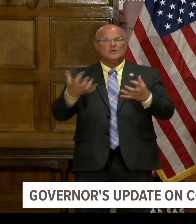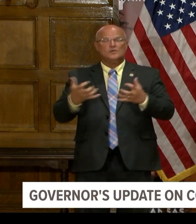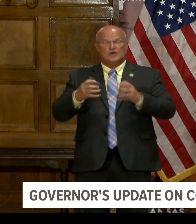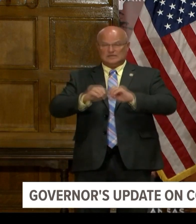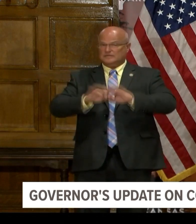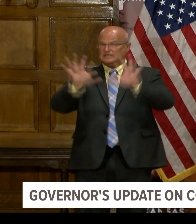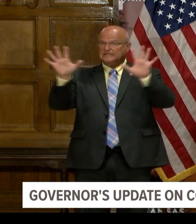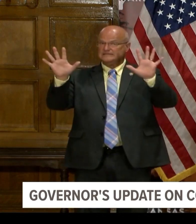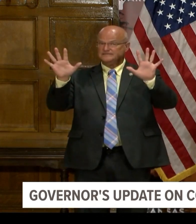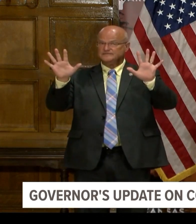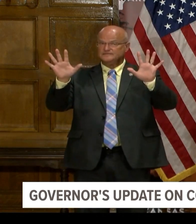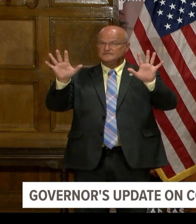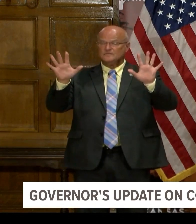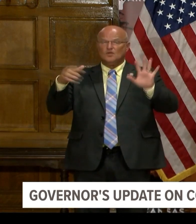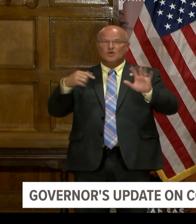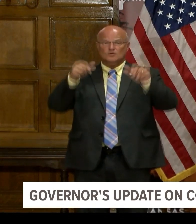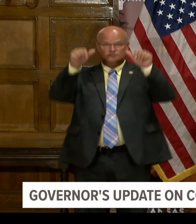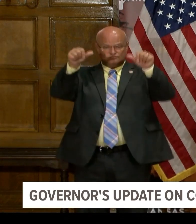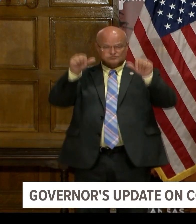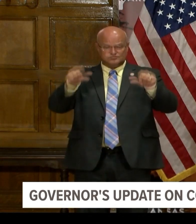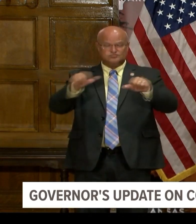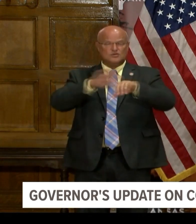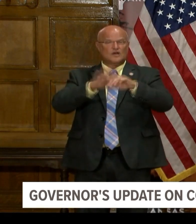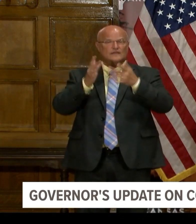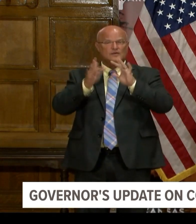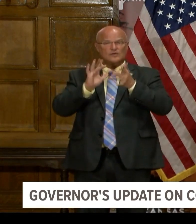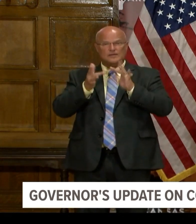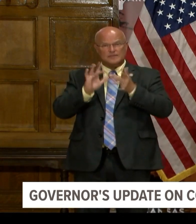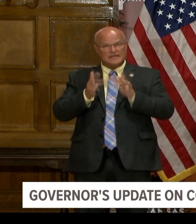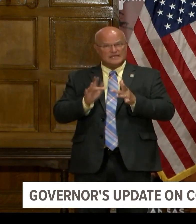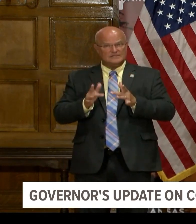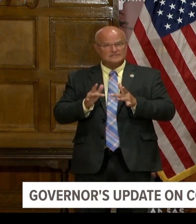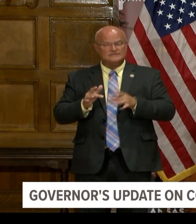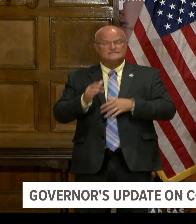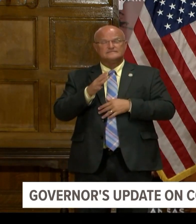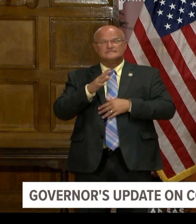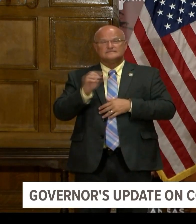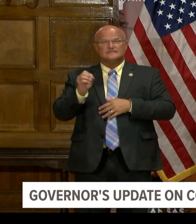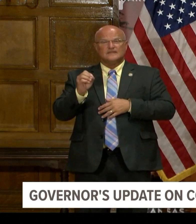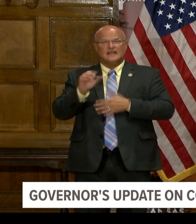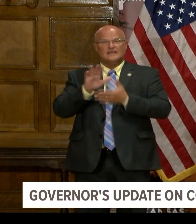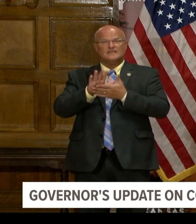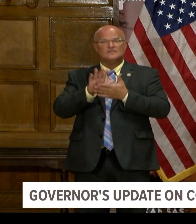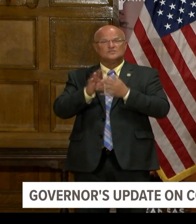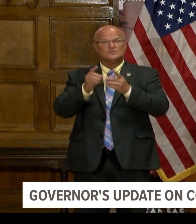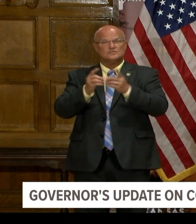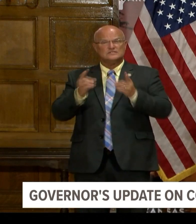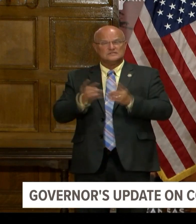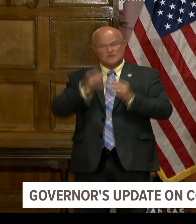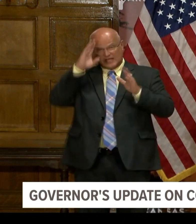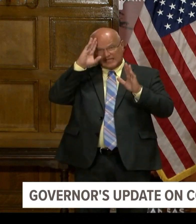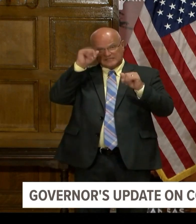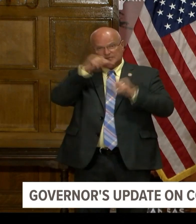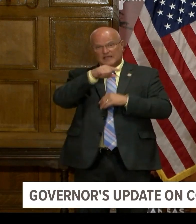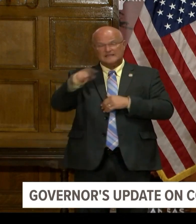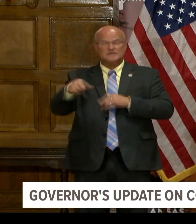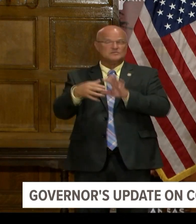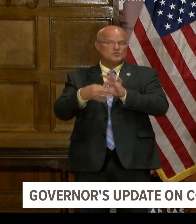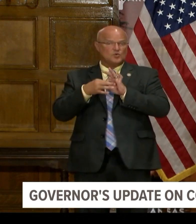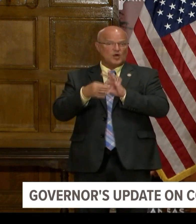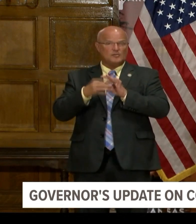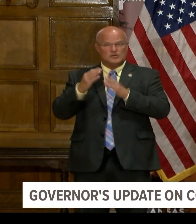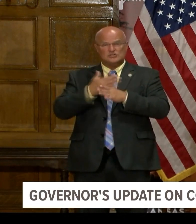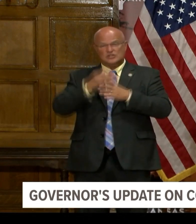transparent. We're putting all this up on the website, and the school districts, I expect them to be cooperative and